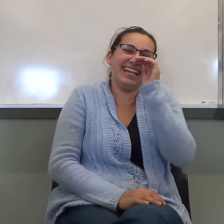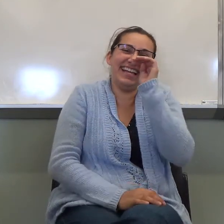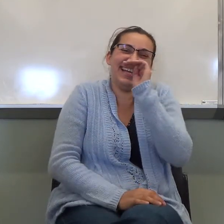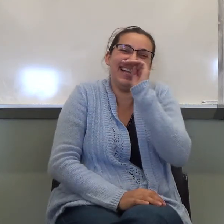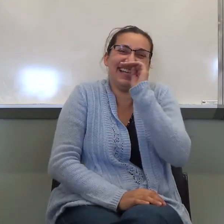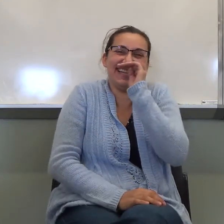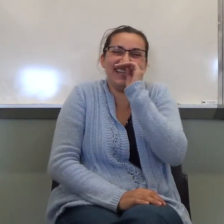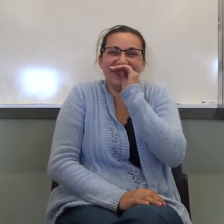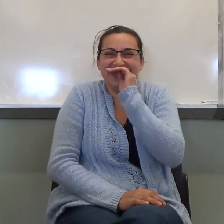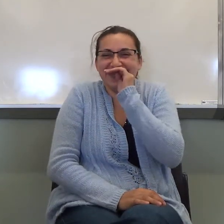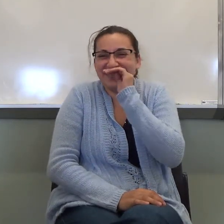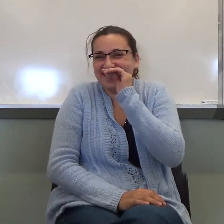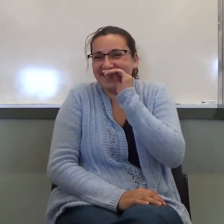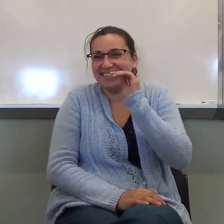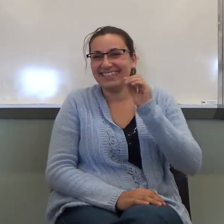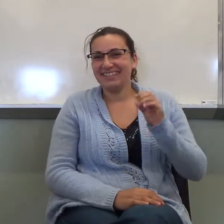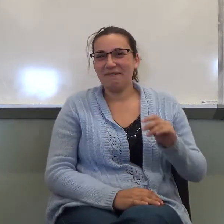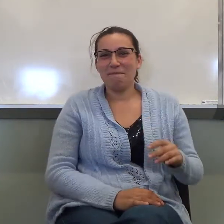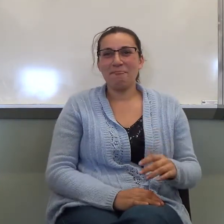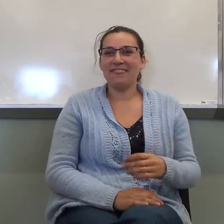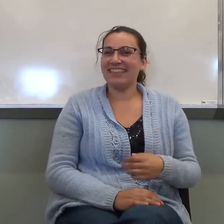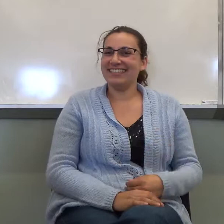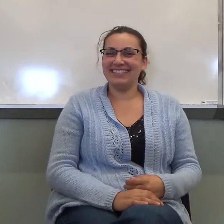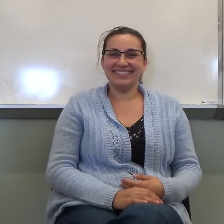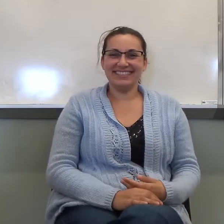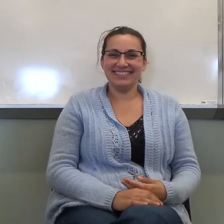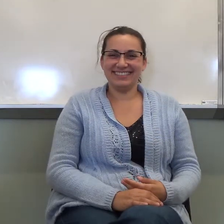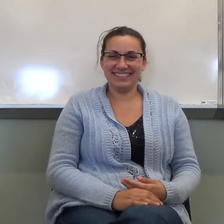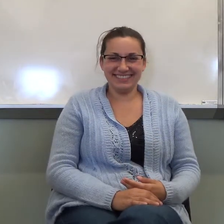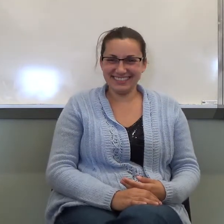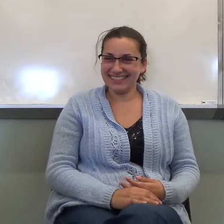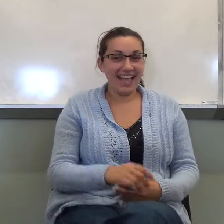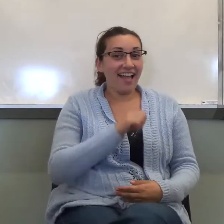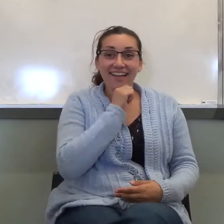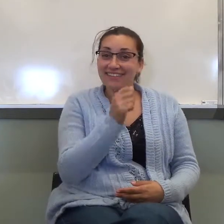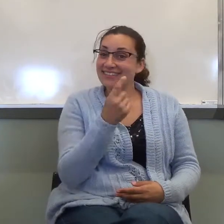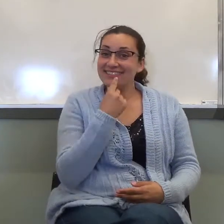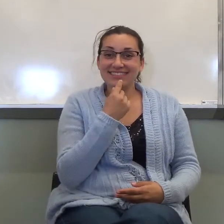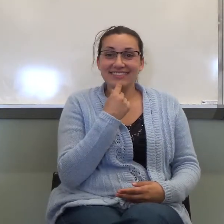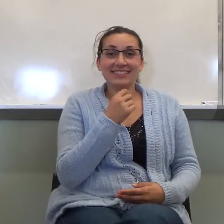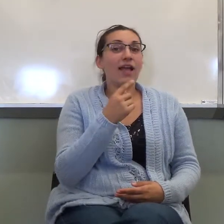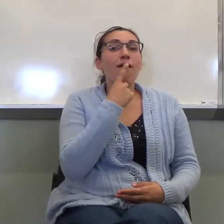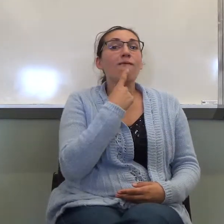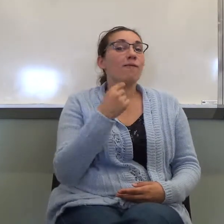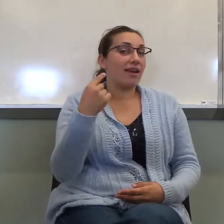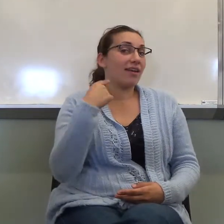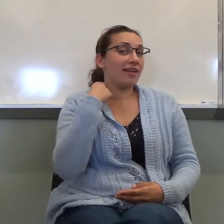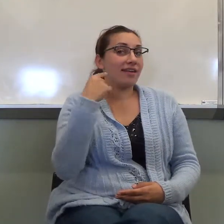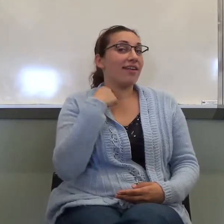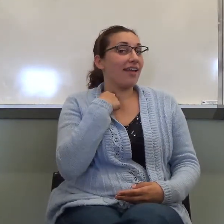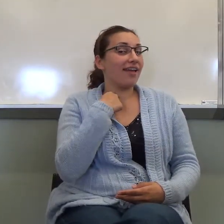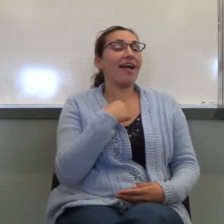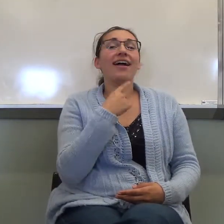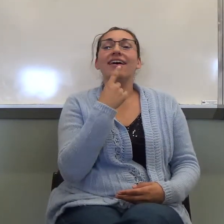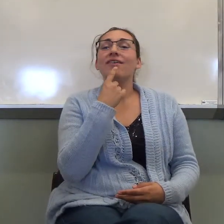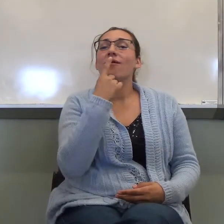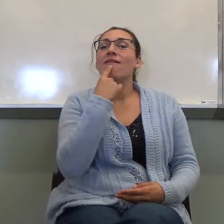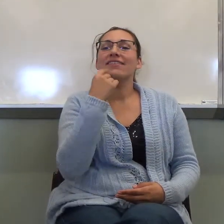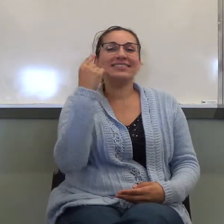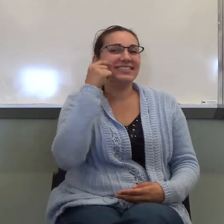into 6. Well, the multiplier would have to be a 2 there. So you multiply the top by 2 to get 4/6. Okay,